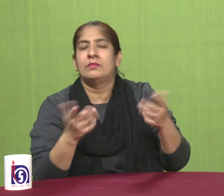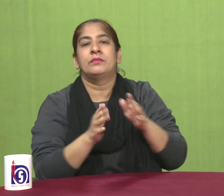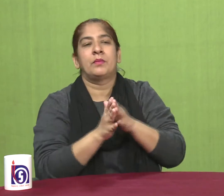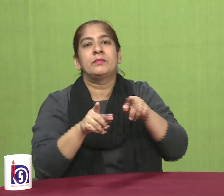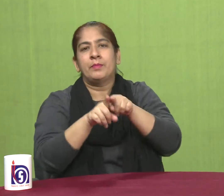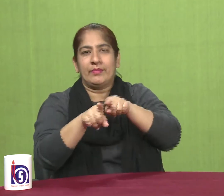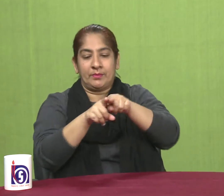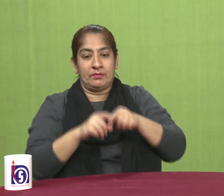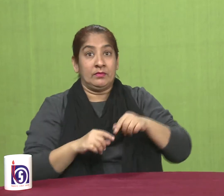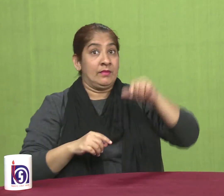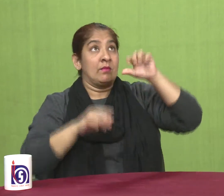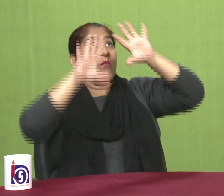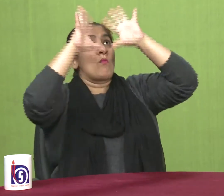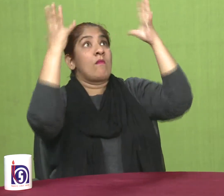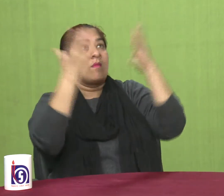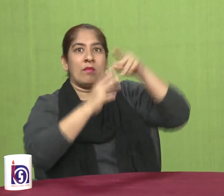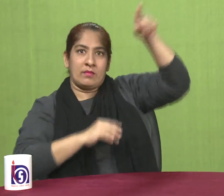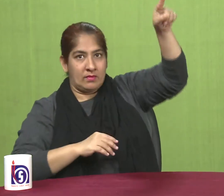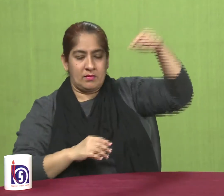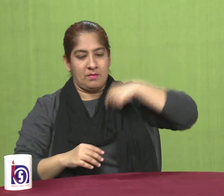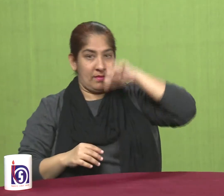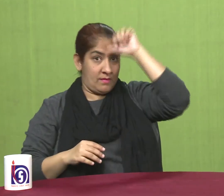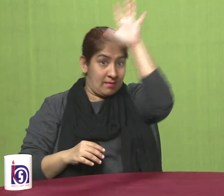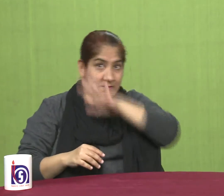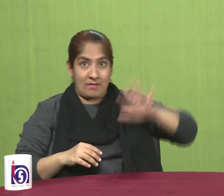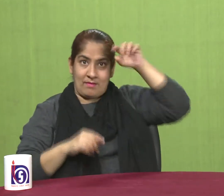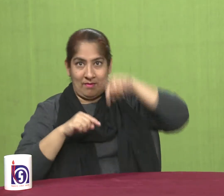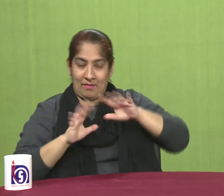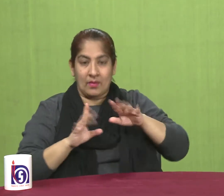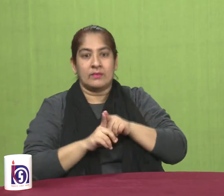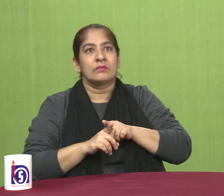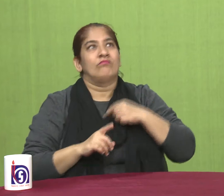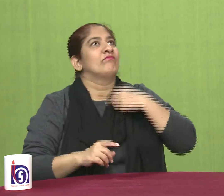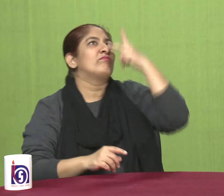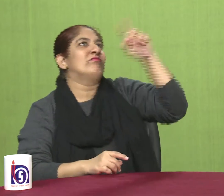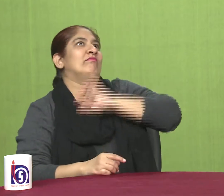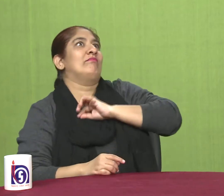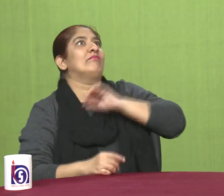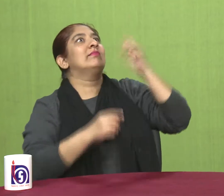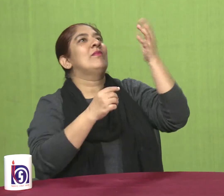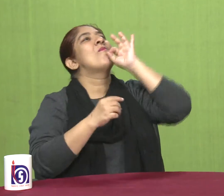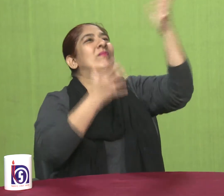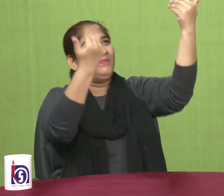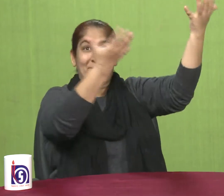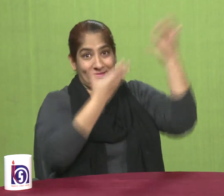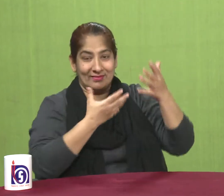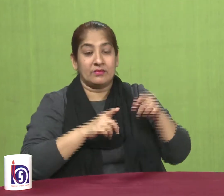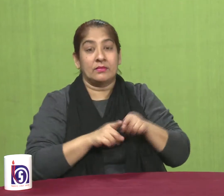What is the meaning of external trade? So friends, the meaning of external trade is when we look